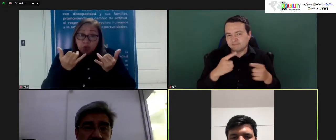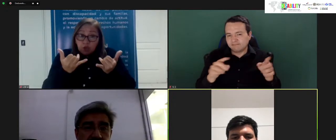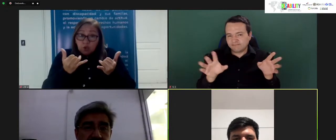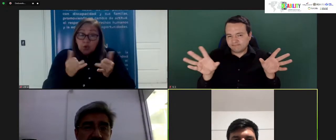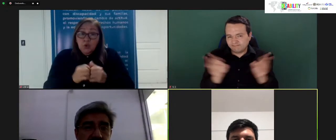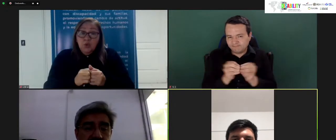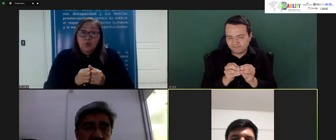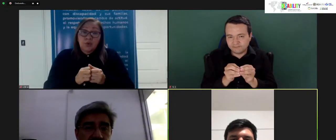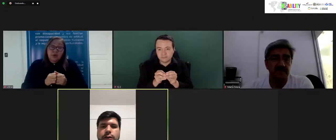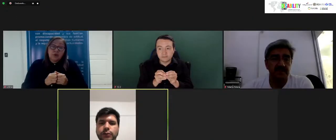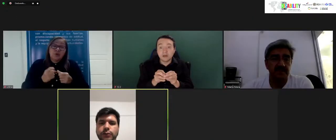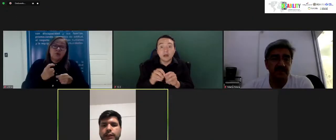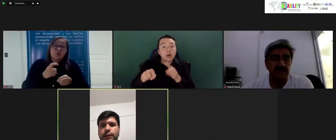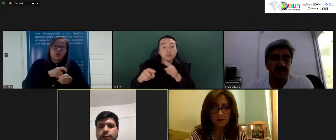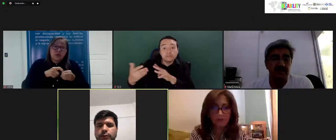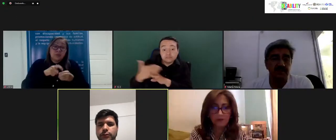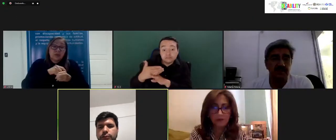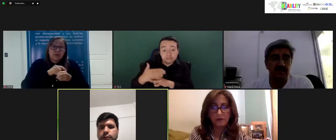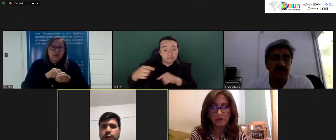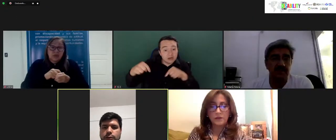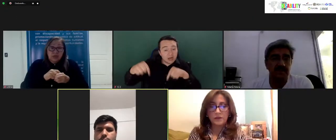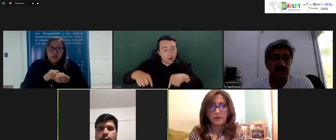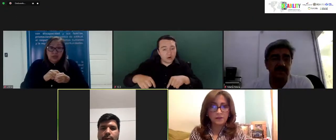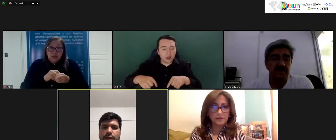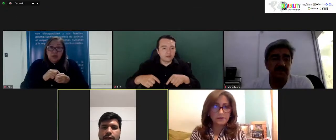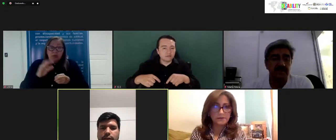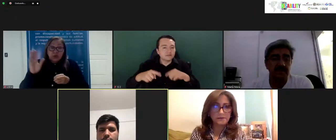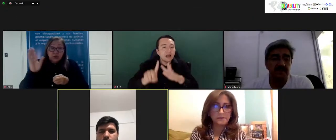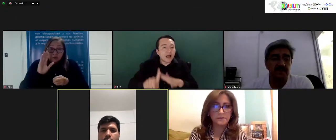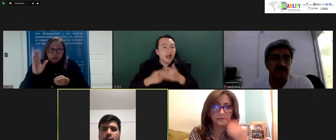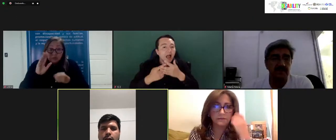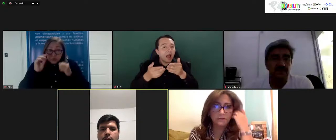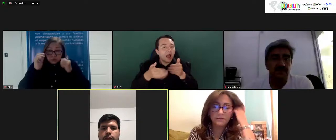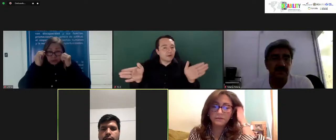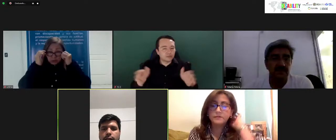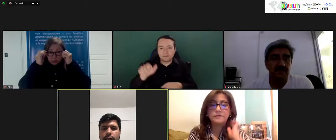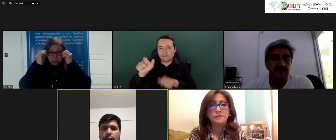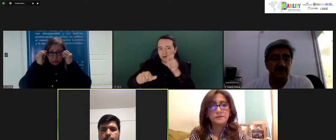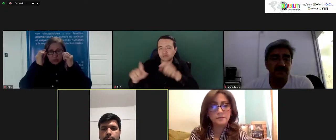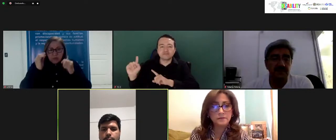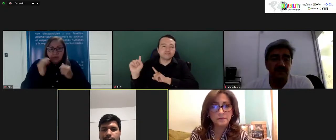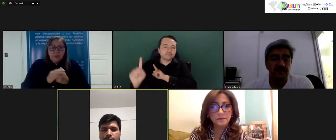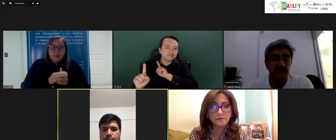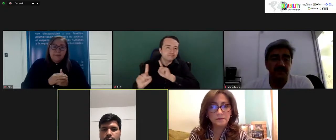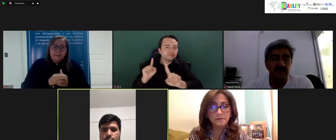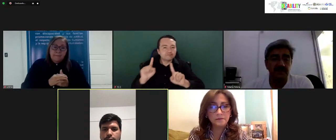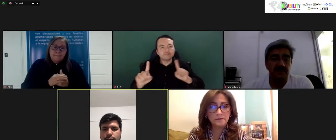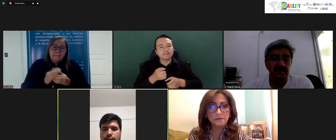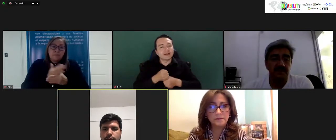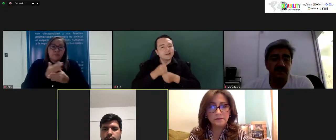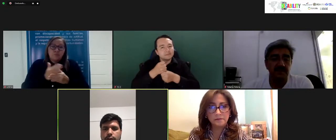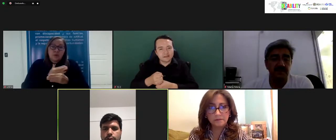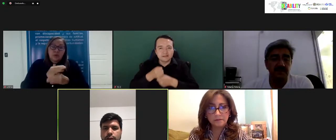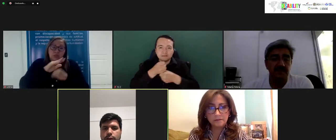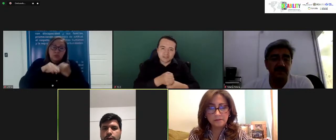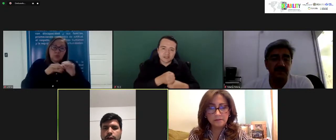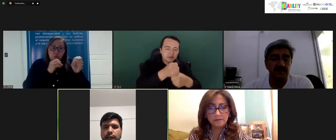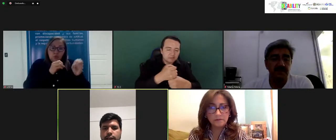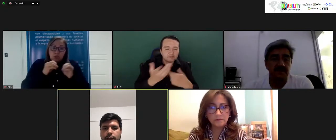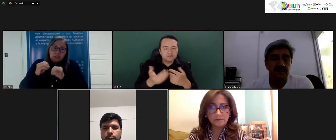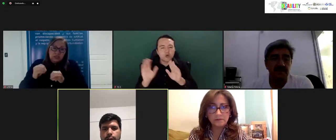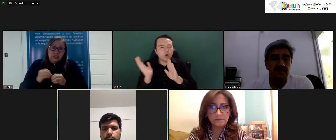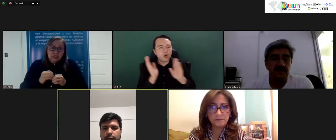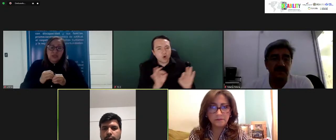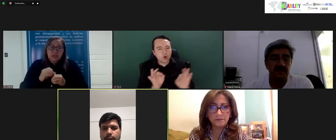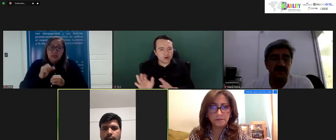what we have seen to the people who are coming in right now we have greetings on behalf of all of the